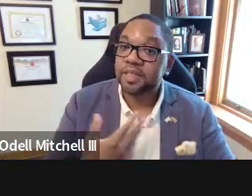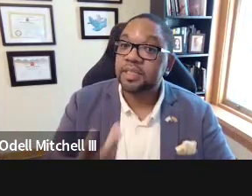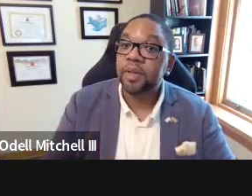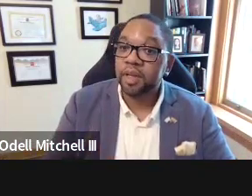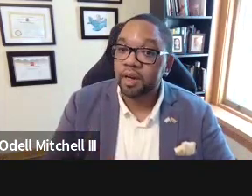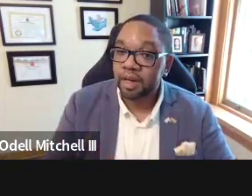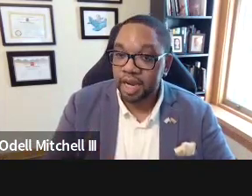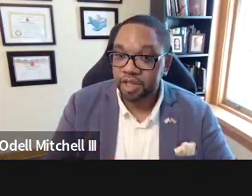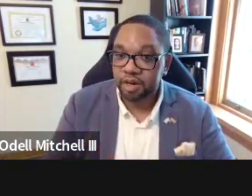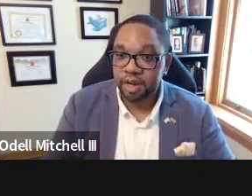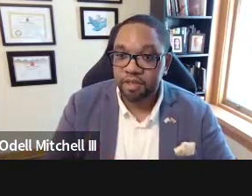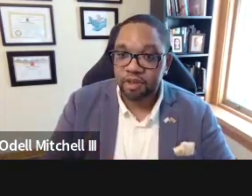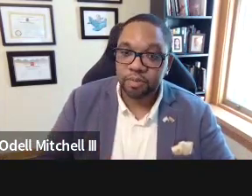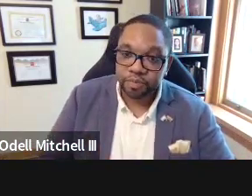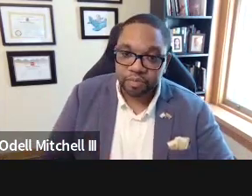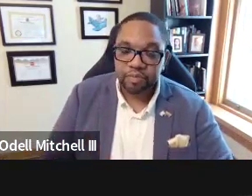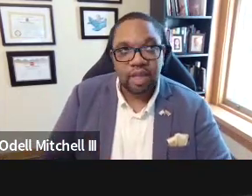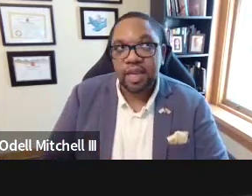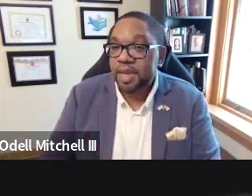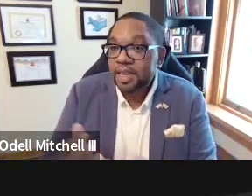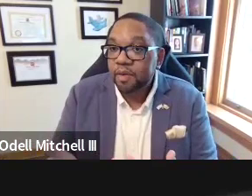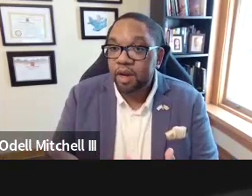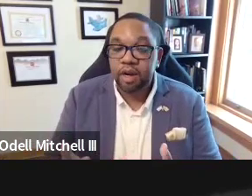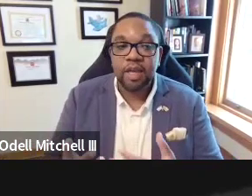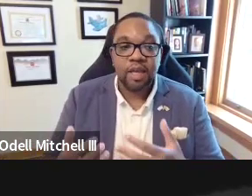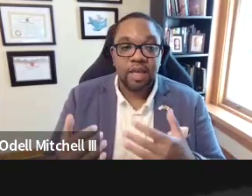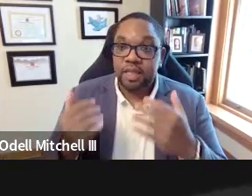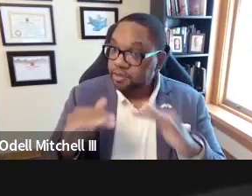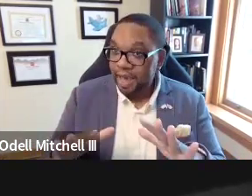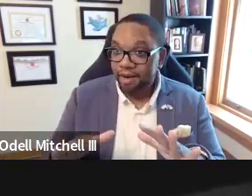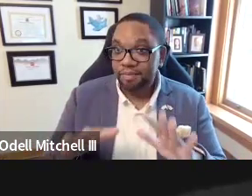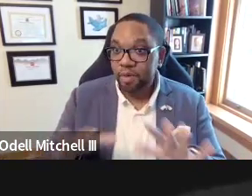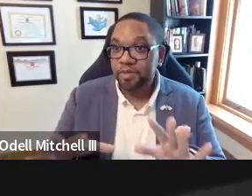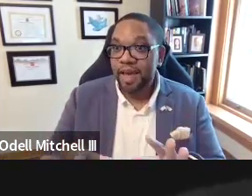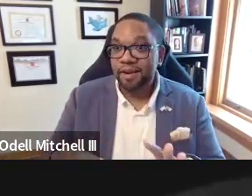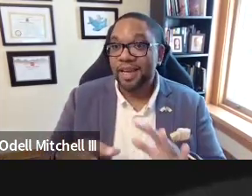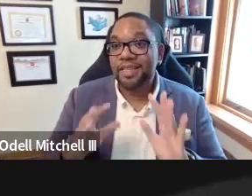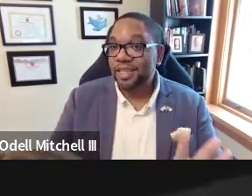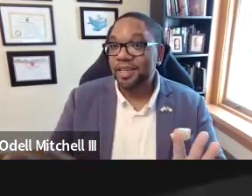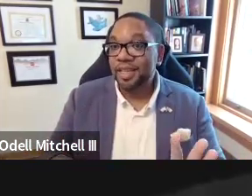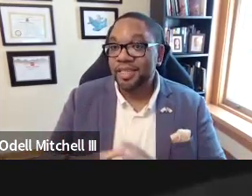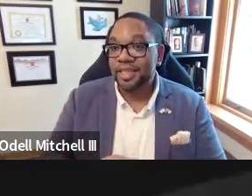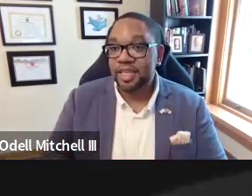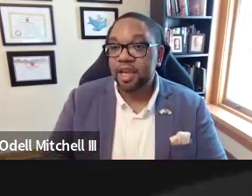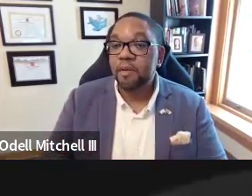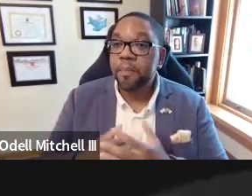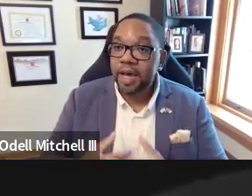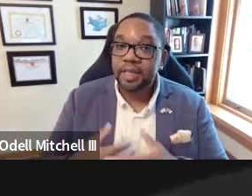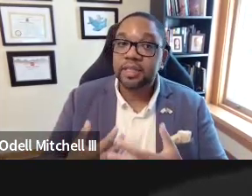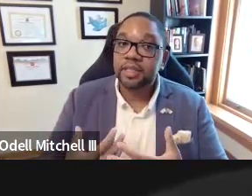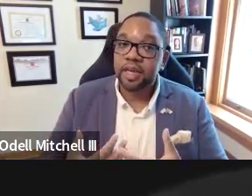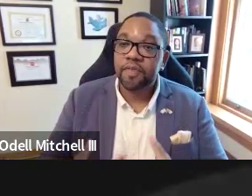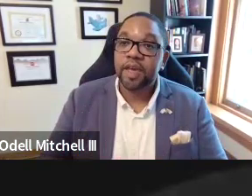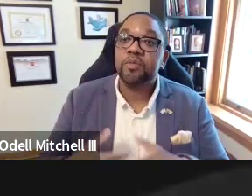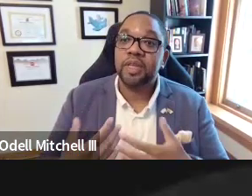contracts of a similar nature. And so in that regard, these matter. The words matter. It's not just legalese that's in there. But